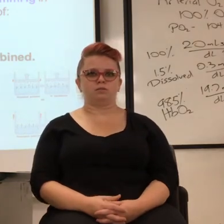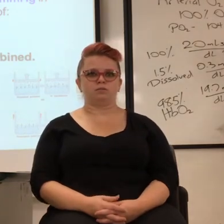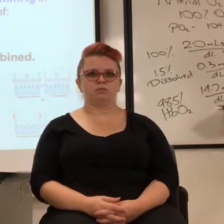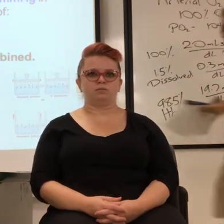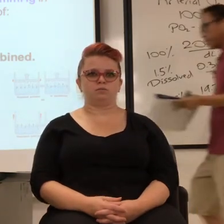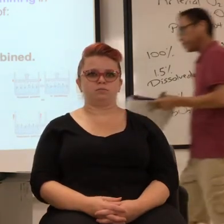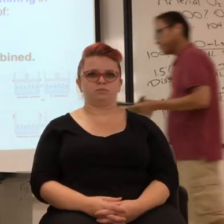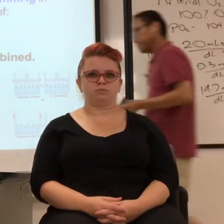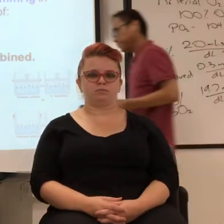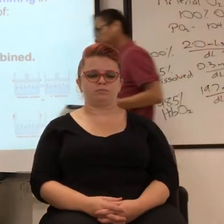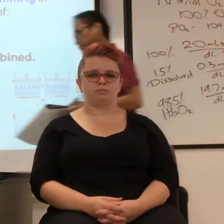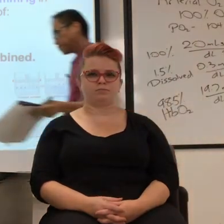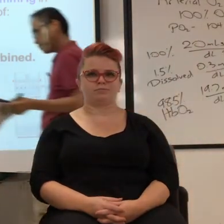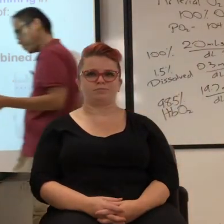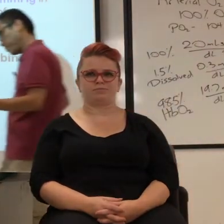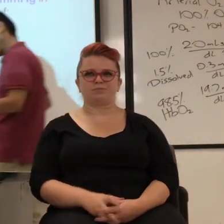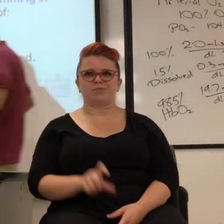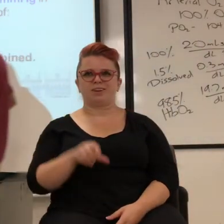Excuse me, let me get some water.